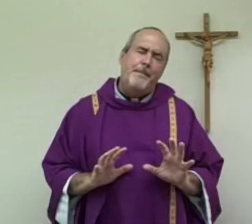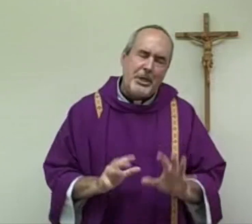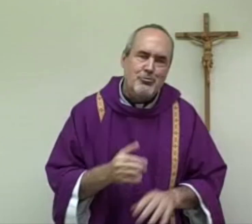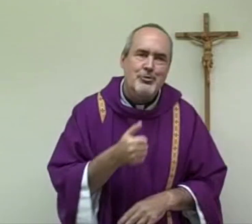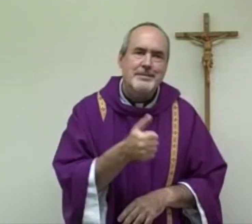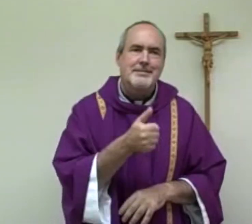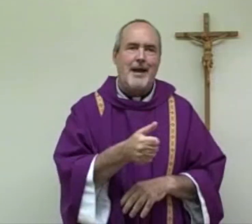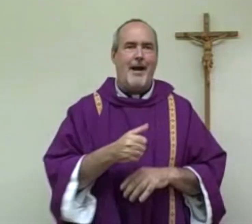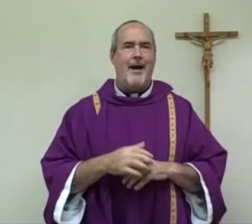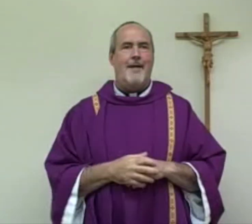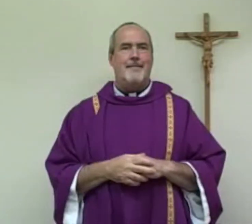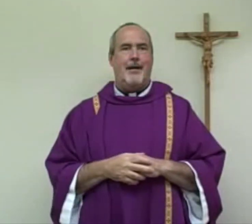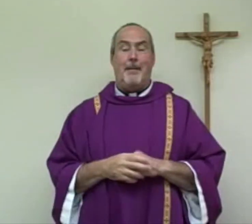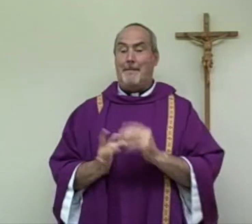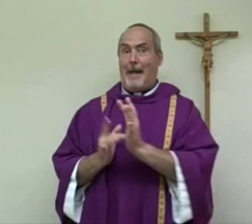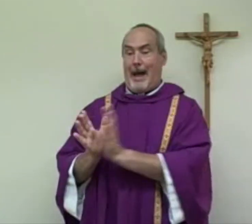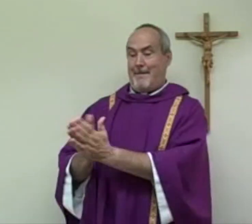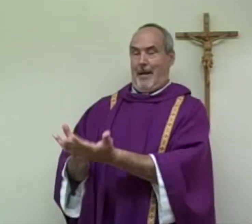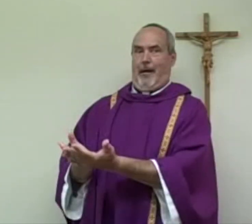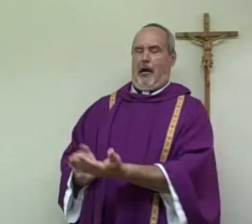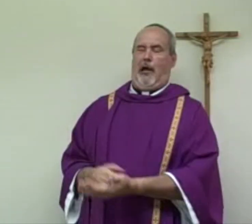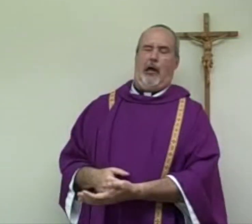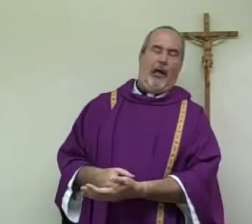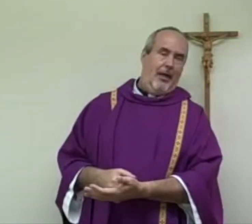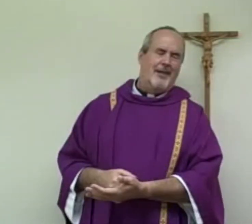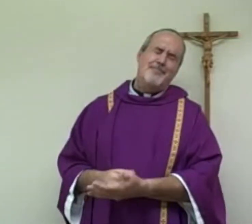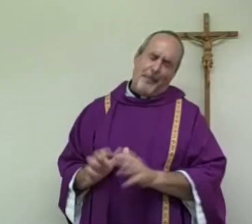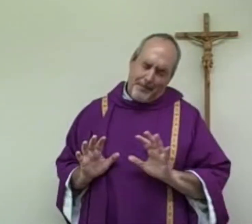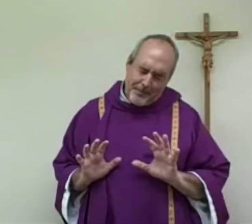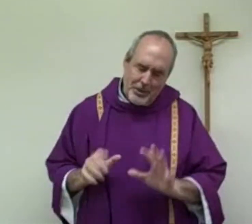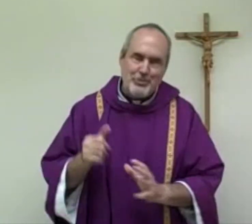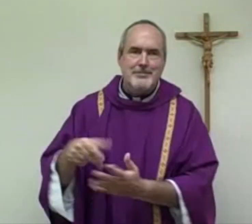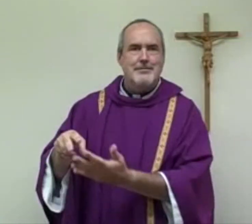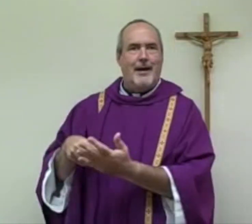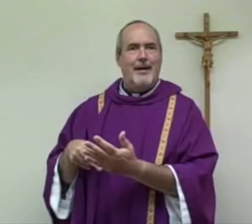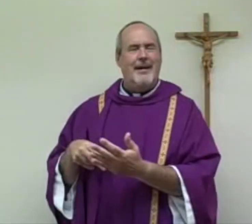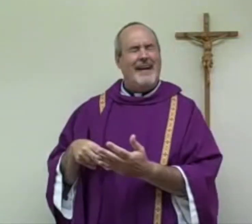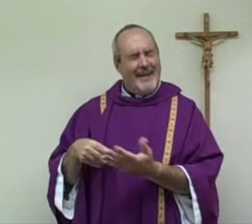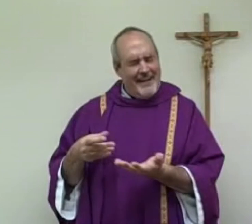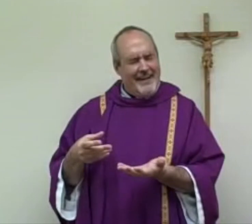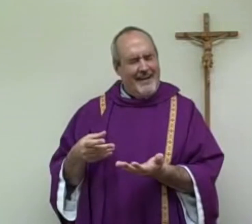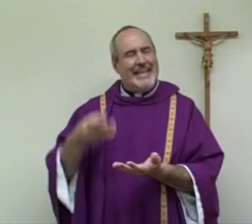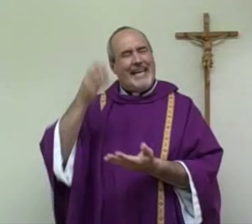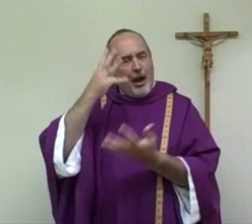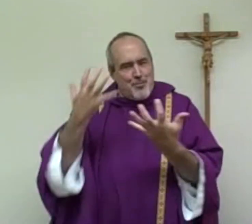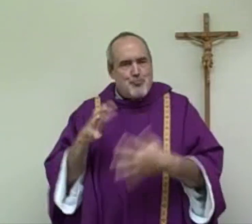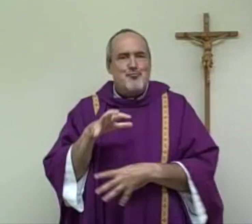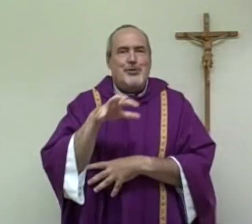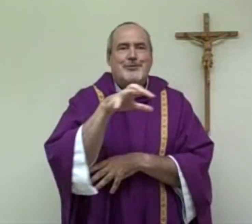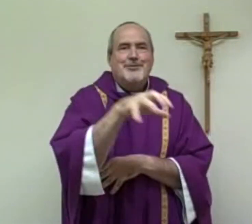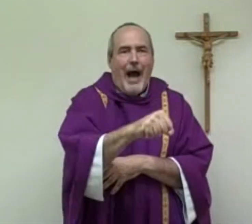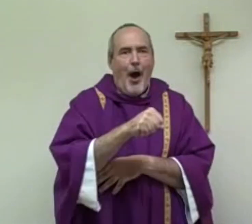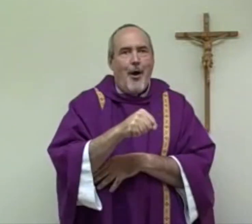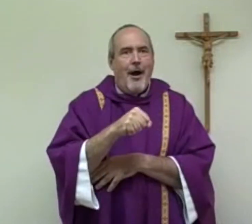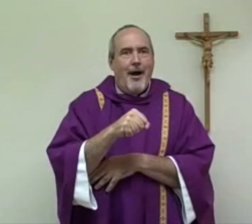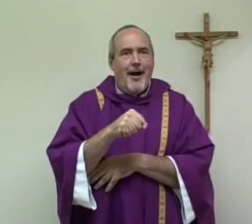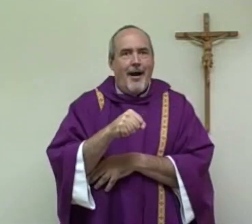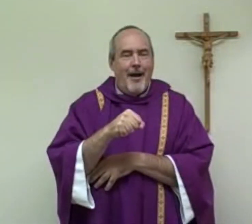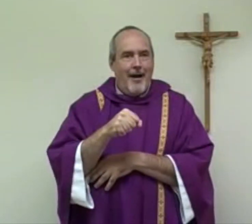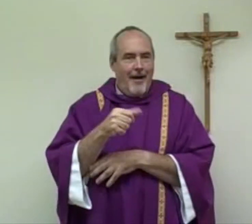go to Mass." We have to push ourselves to both of those things. Even if we don't want to read the Bible, we have to push ourselves to read the Bible. We have